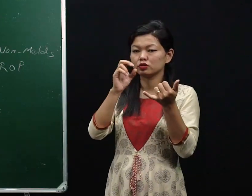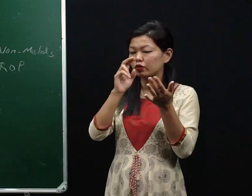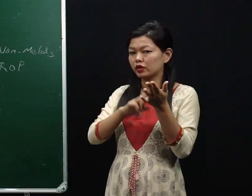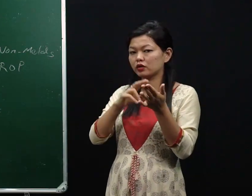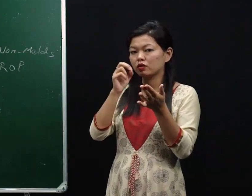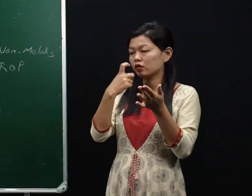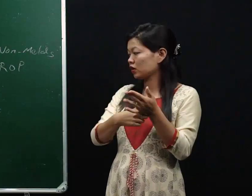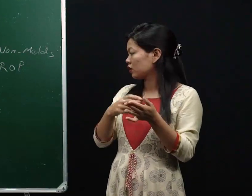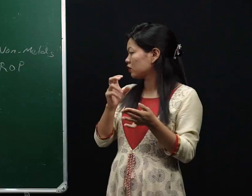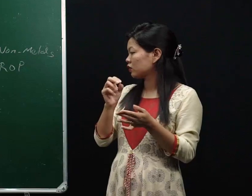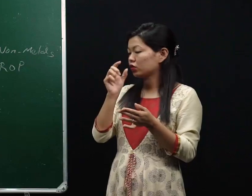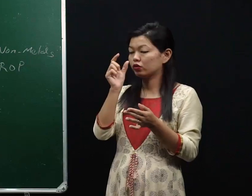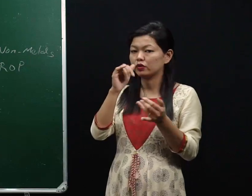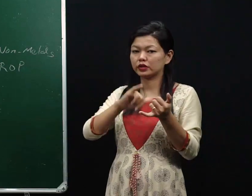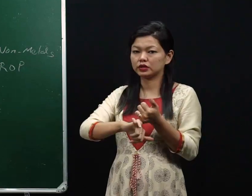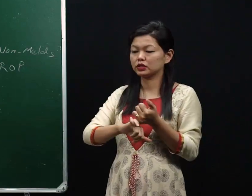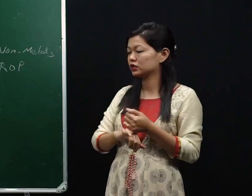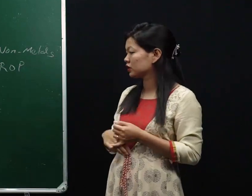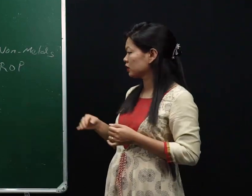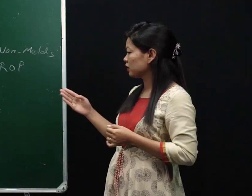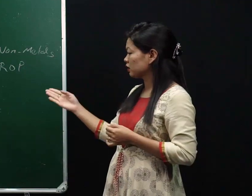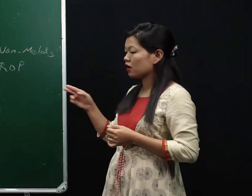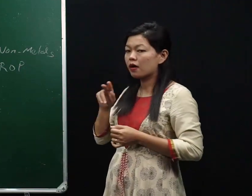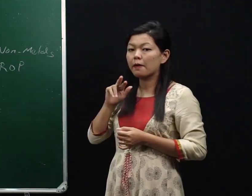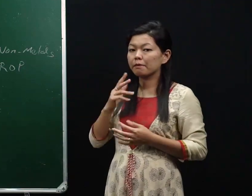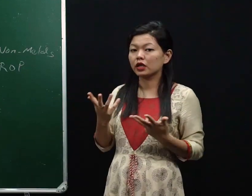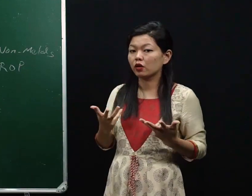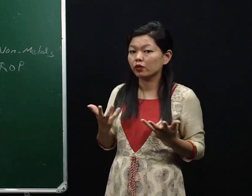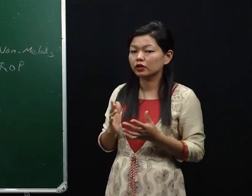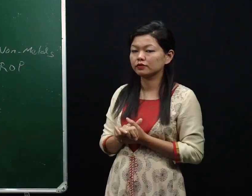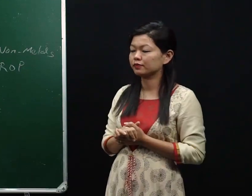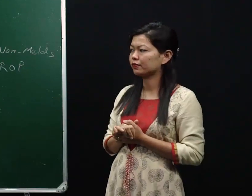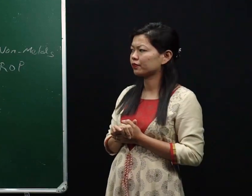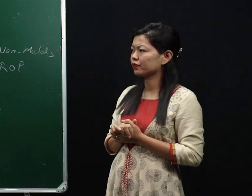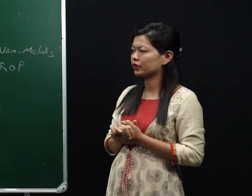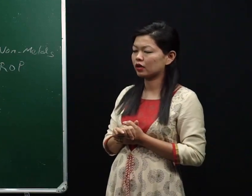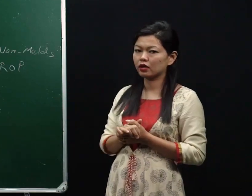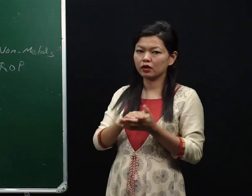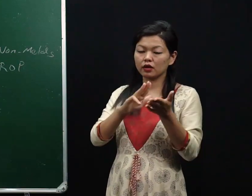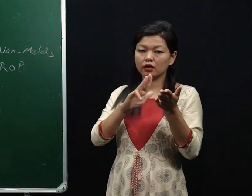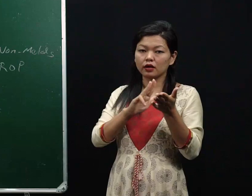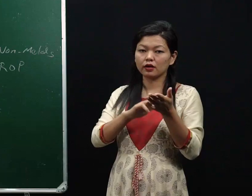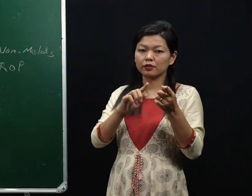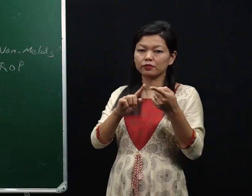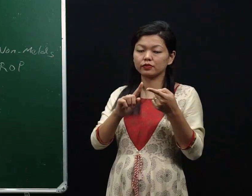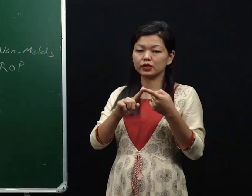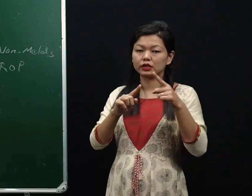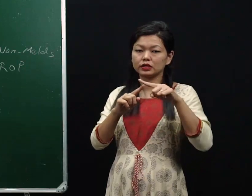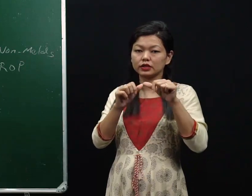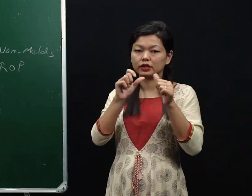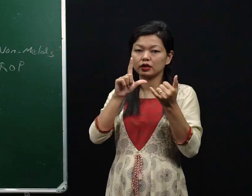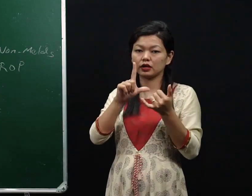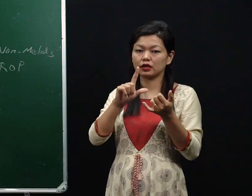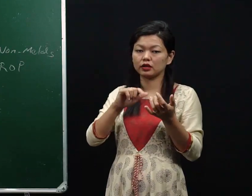Sonorous. So what is this sonorous? Metals, you know, metals, they have a ringing sound. Clear? Have